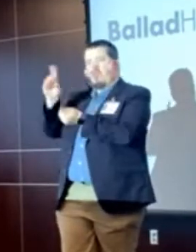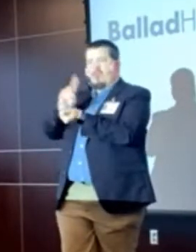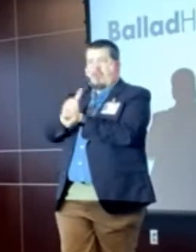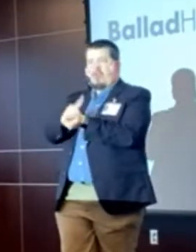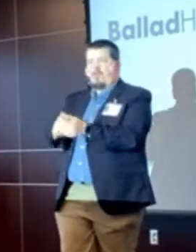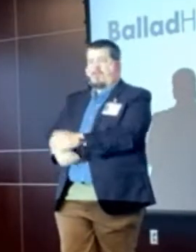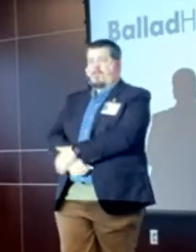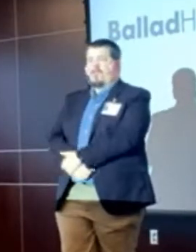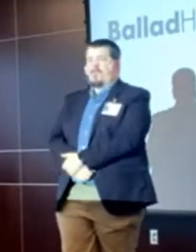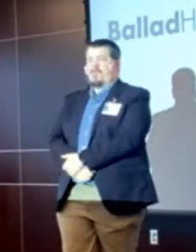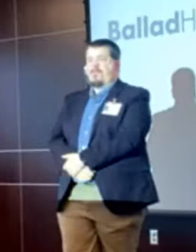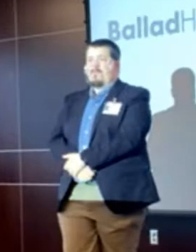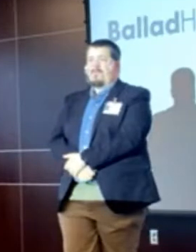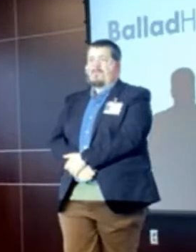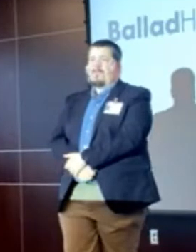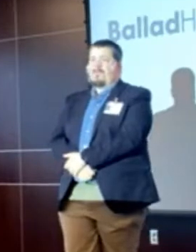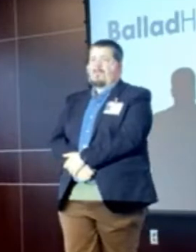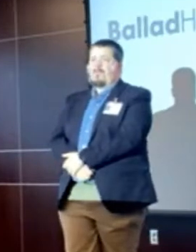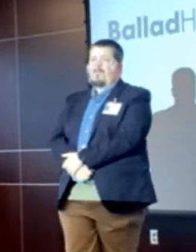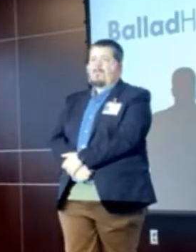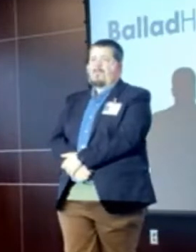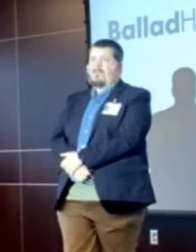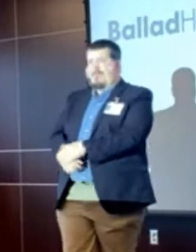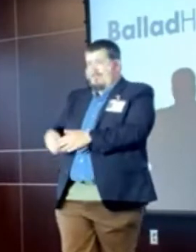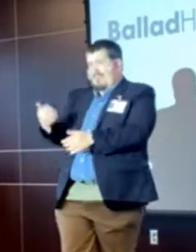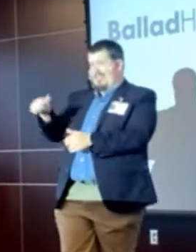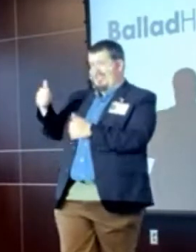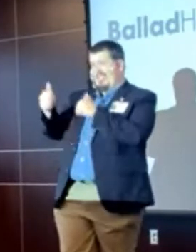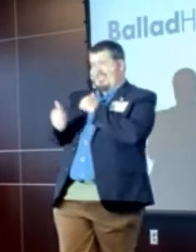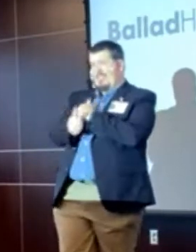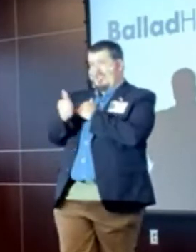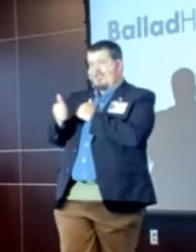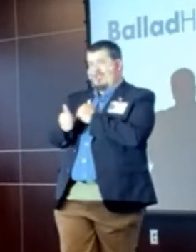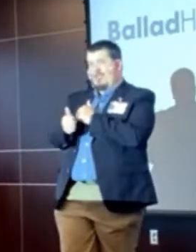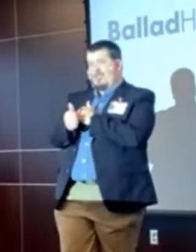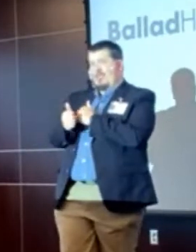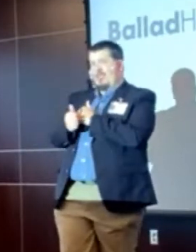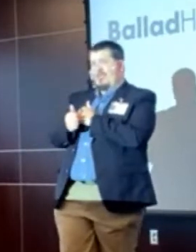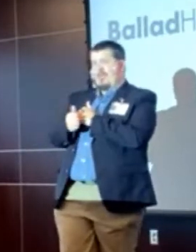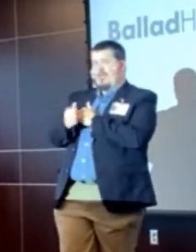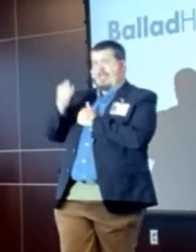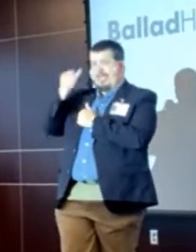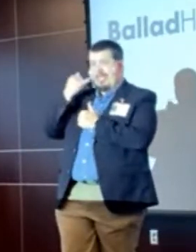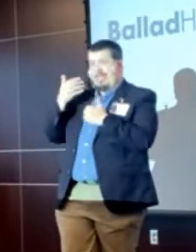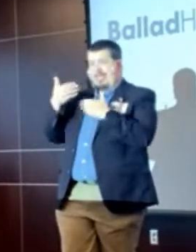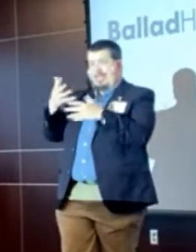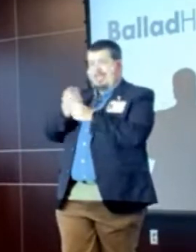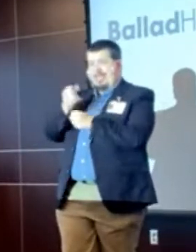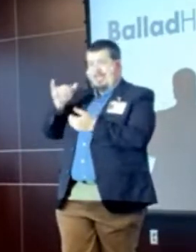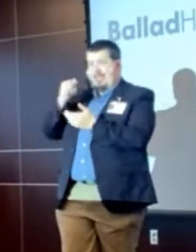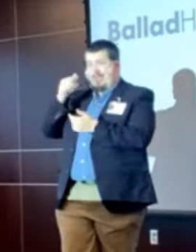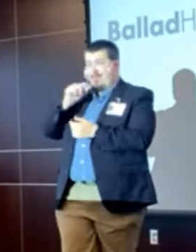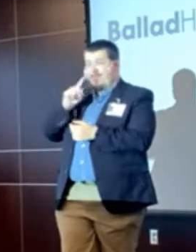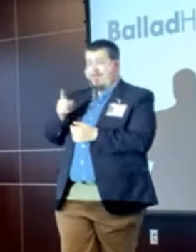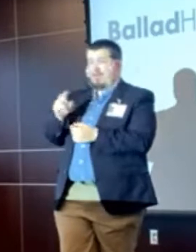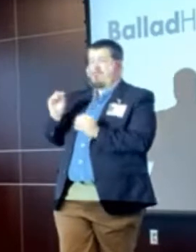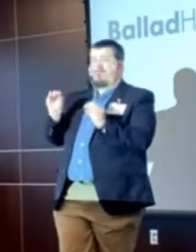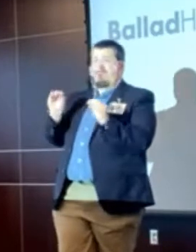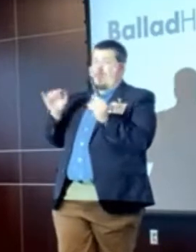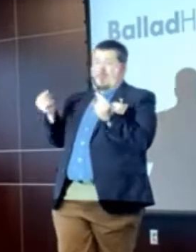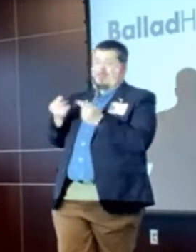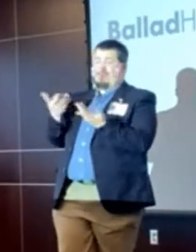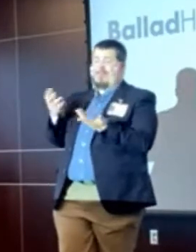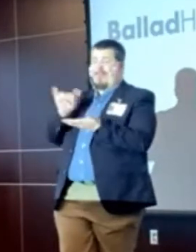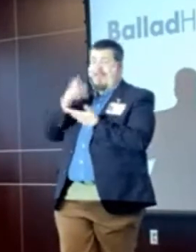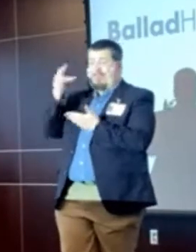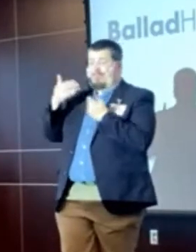provider. Is there any harm to erring on the side of getting it if you're unsure? There's not, and that's